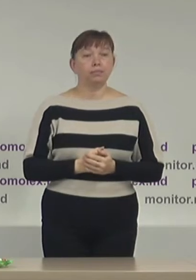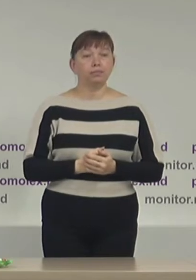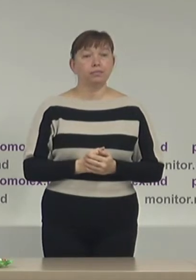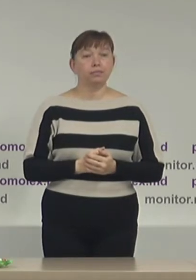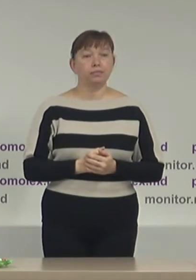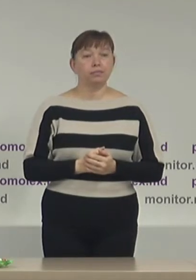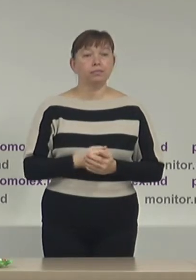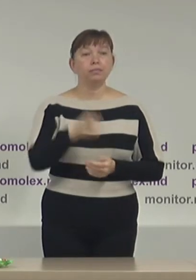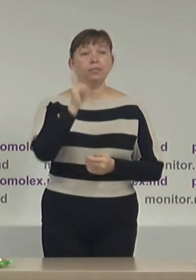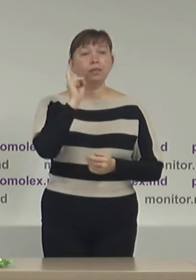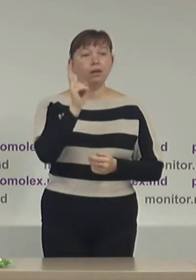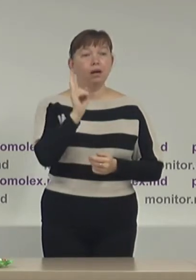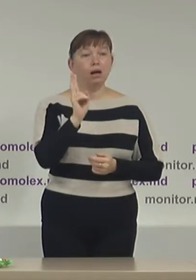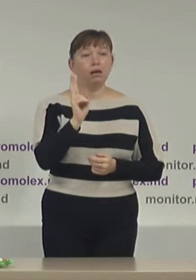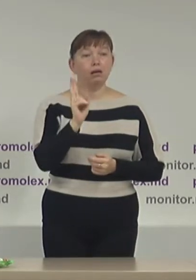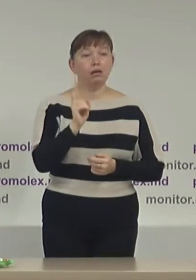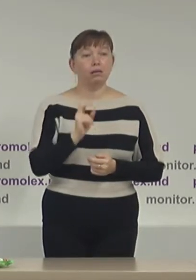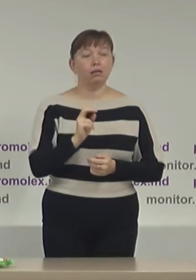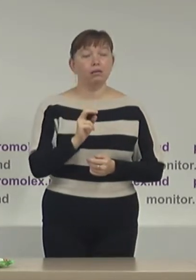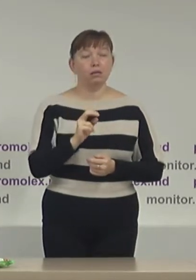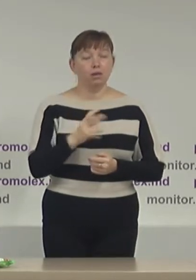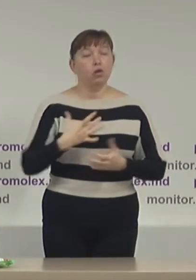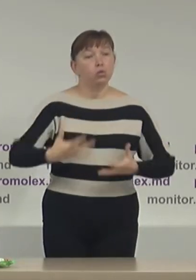our partners, which